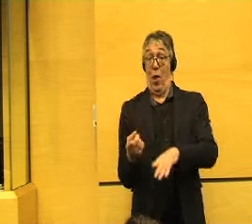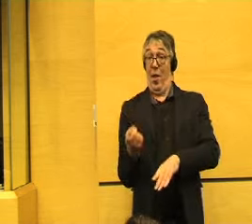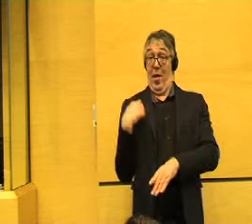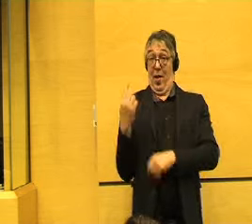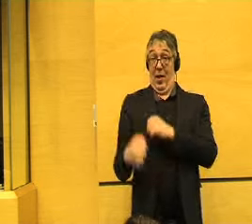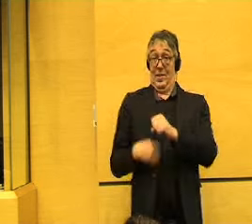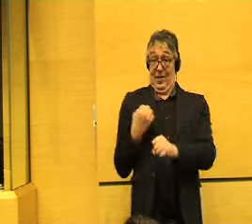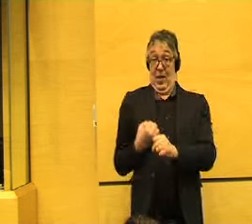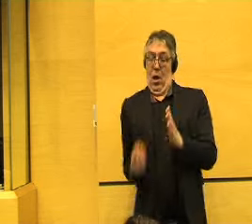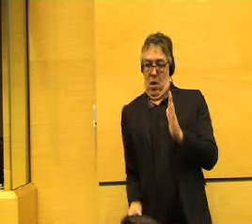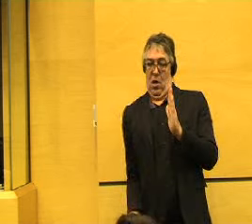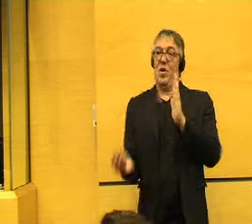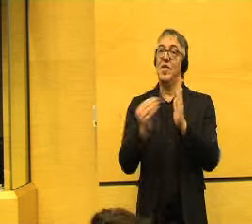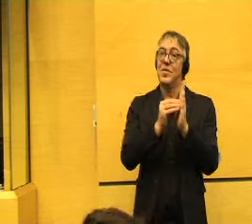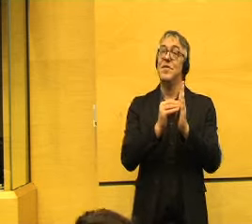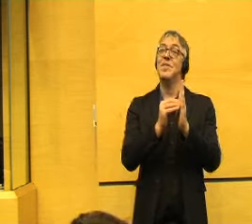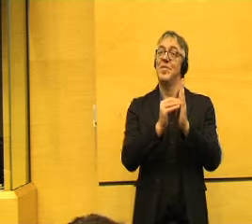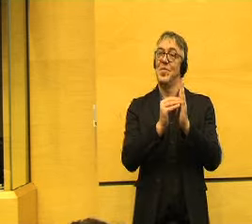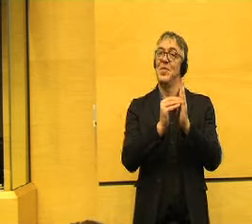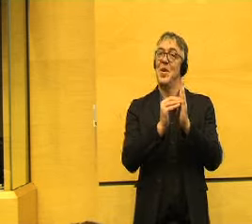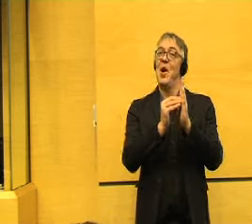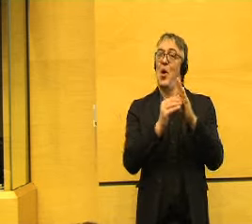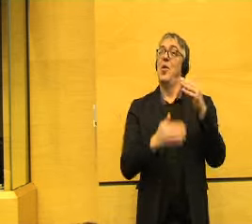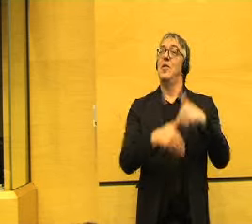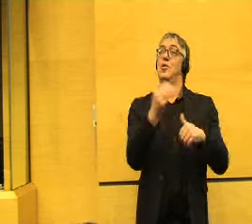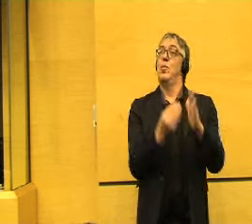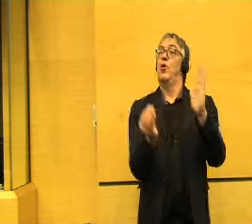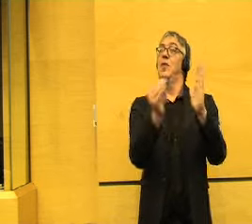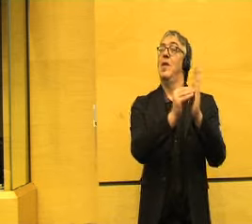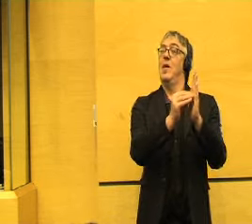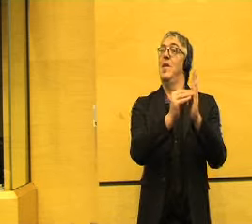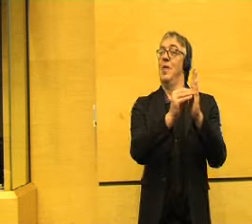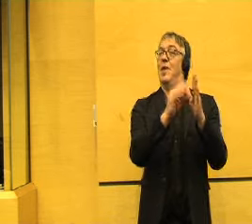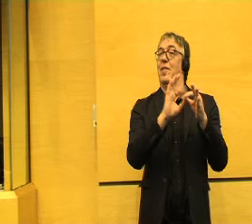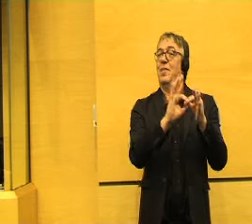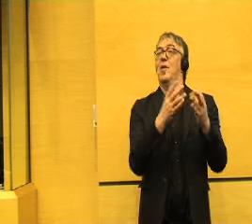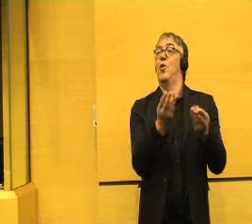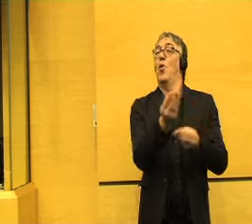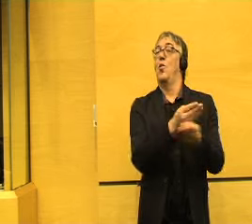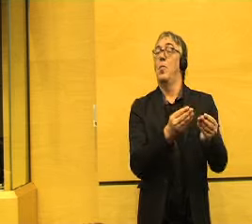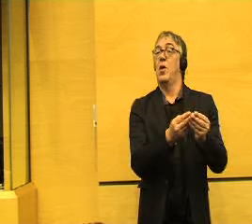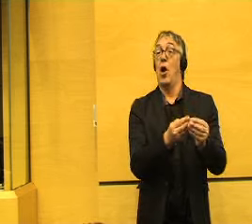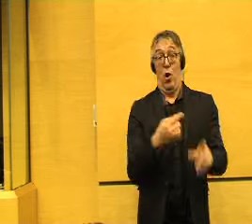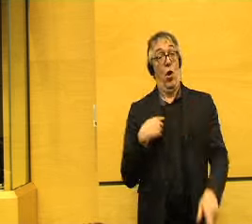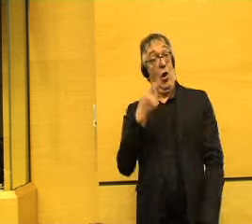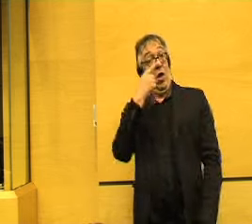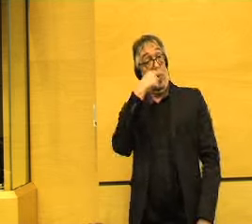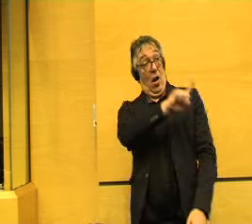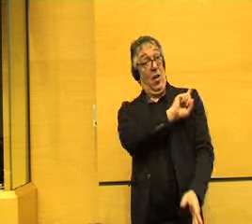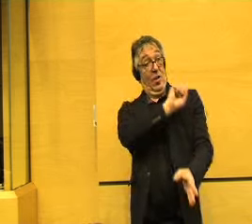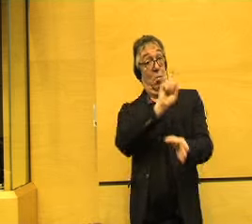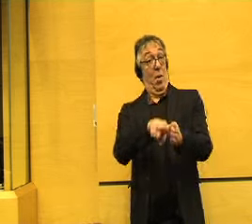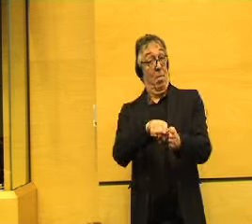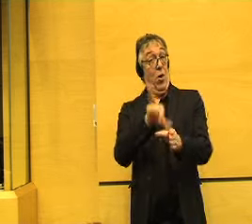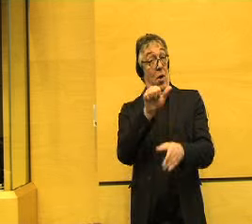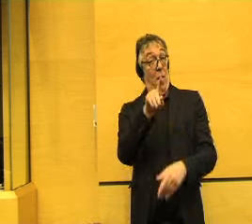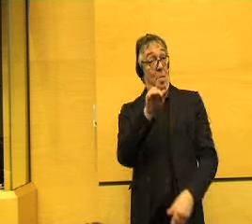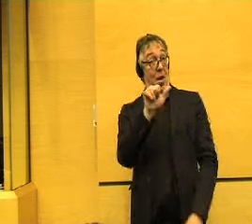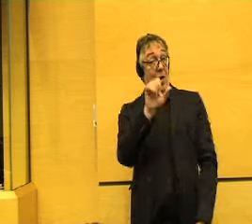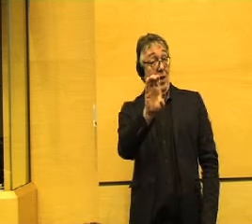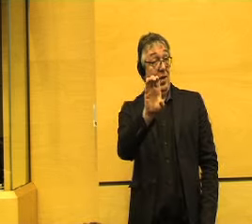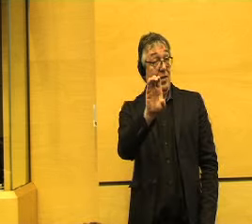one of the members of the APEC. And during that time, and also APEC Group of Friends on Disability